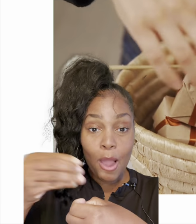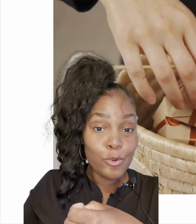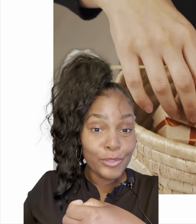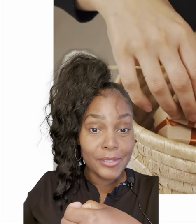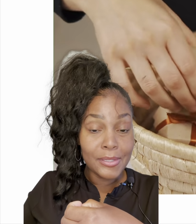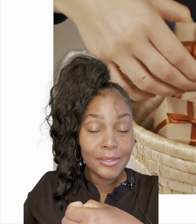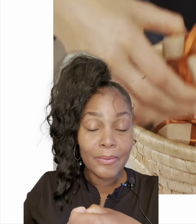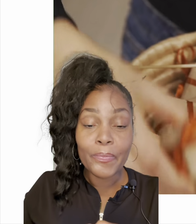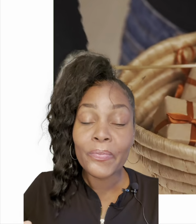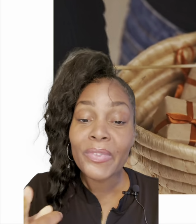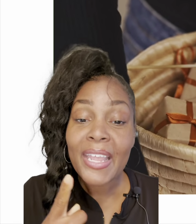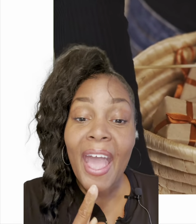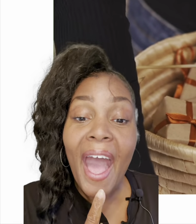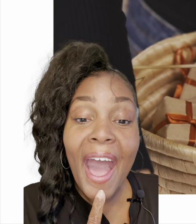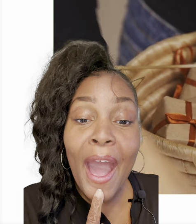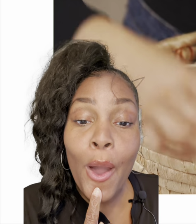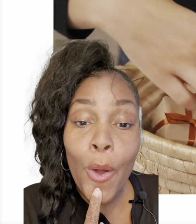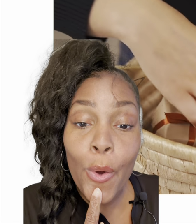Out.